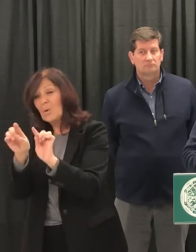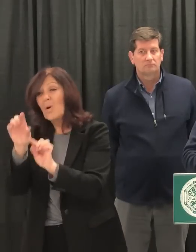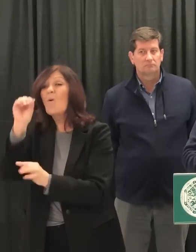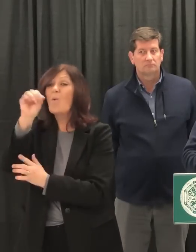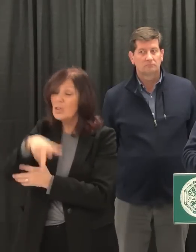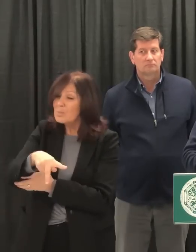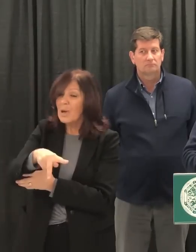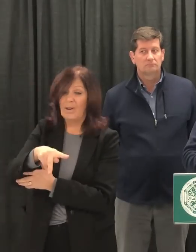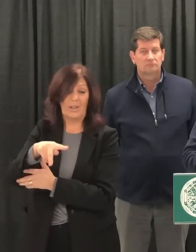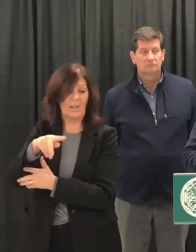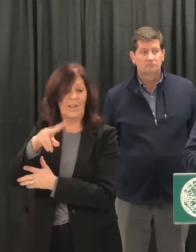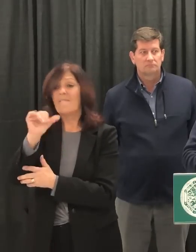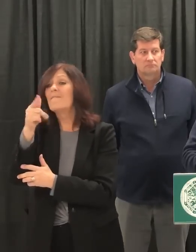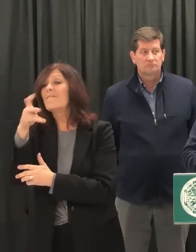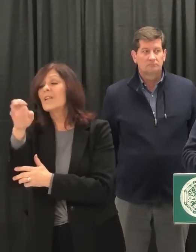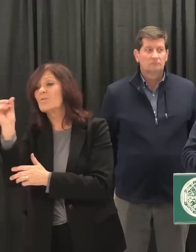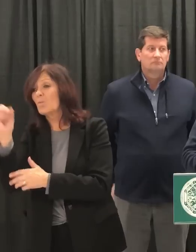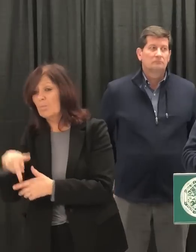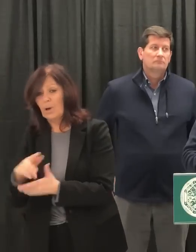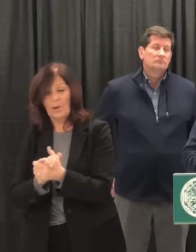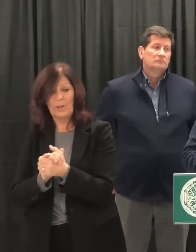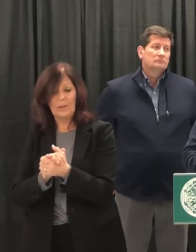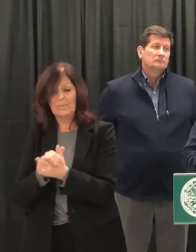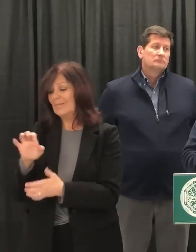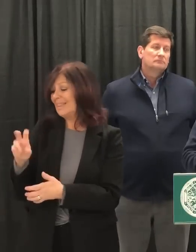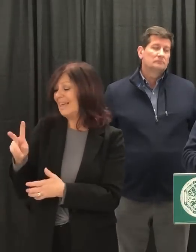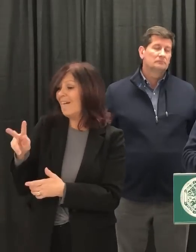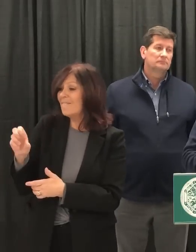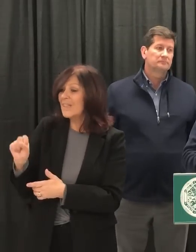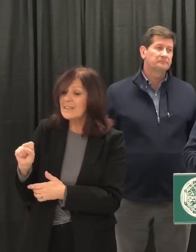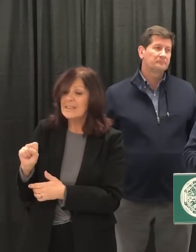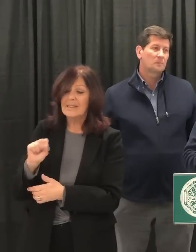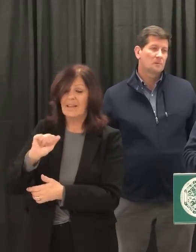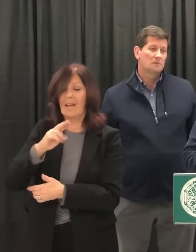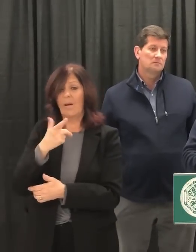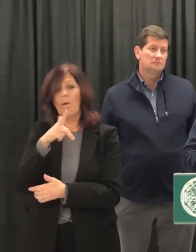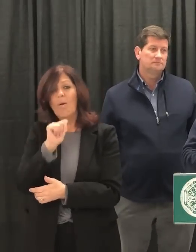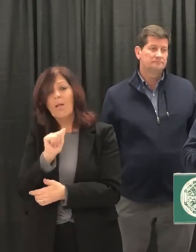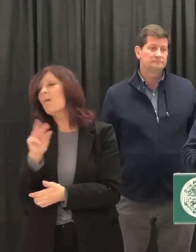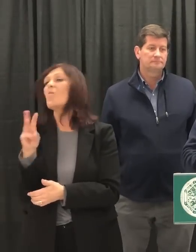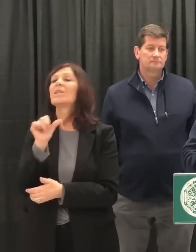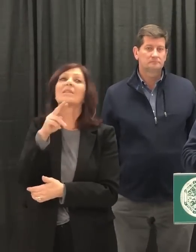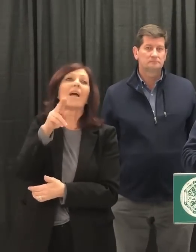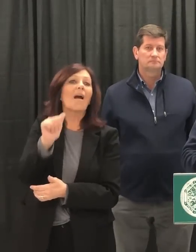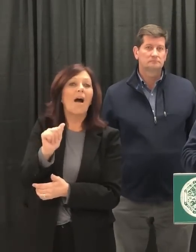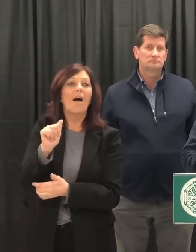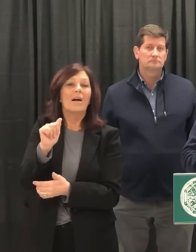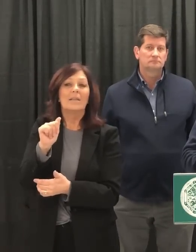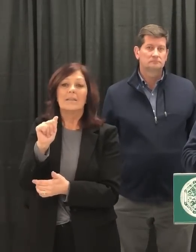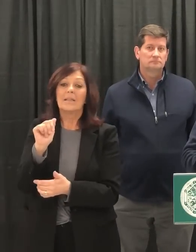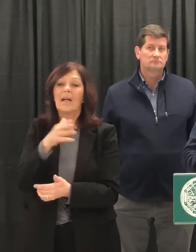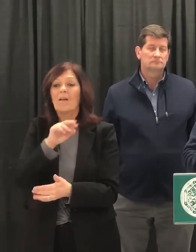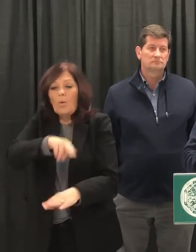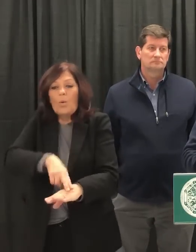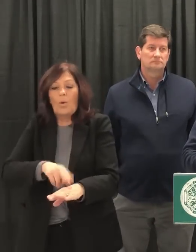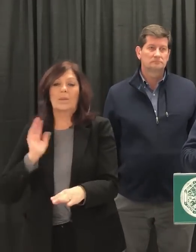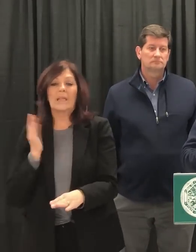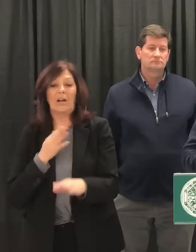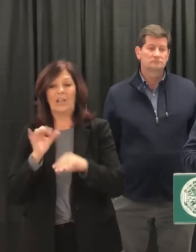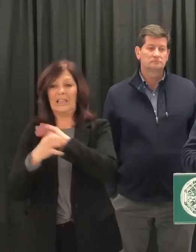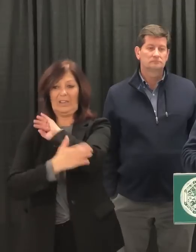Orchard Park, the village of Orchard Park, down in Evans, Angola, town of West Seneca, and then, of course, working with our Erie County